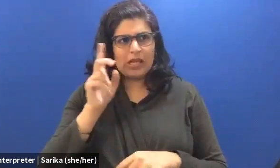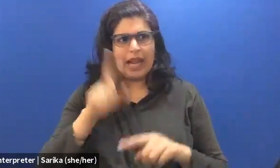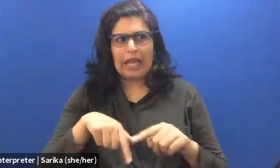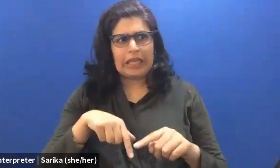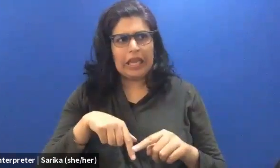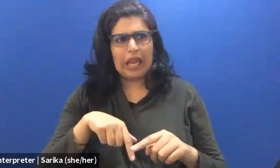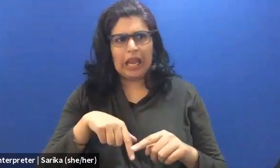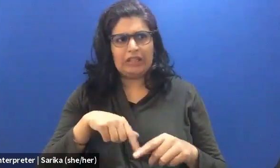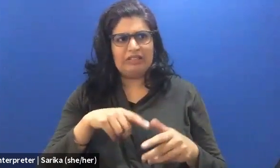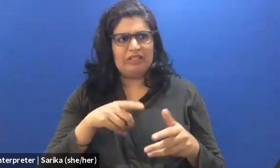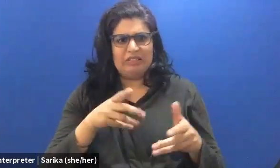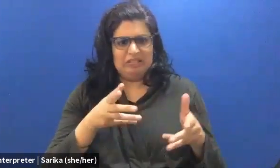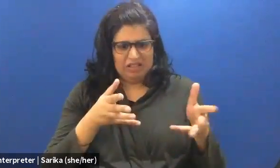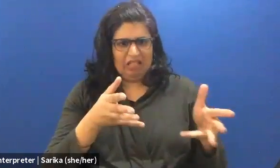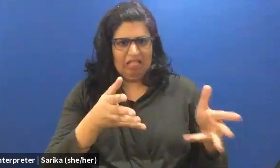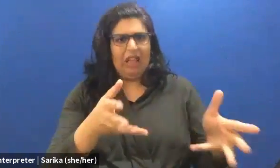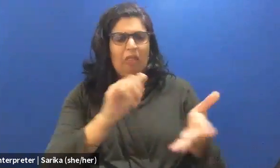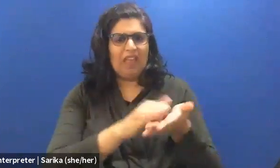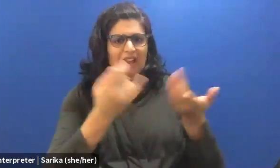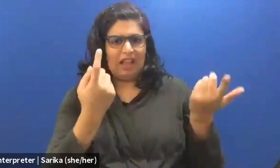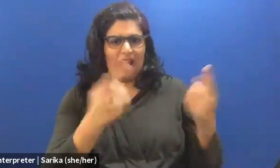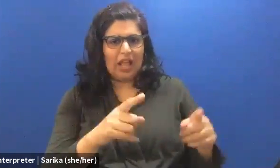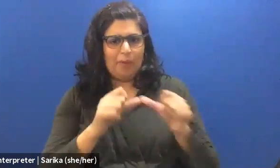and let some of the things happen that happened.